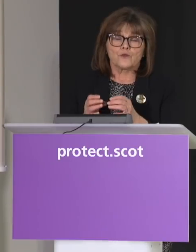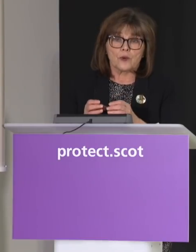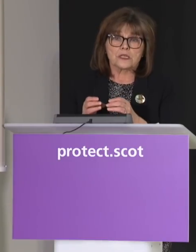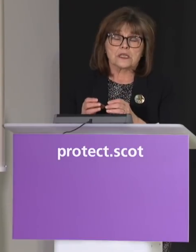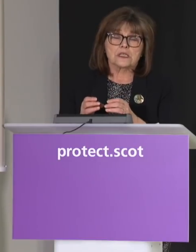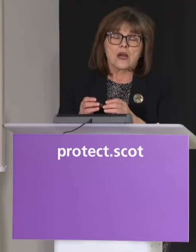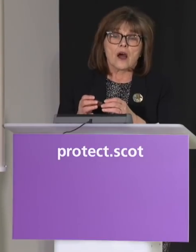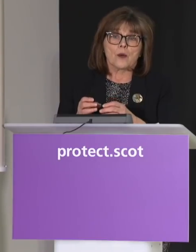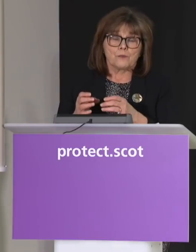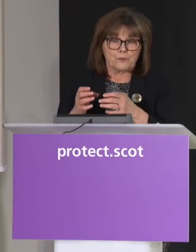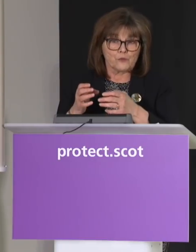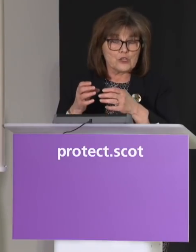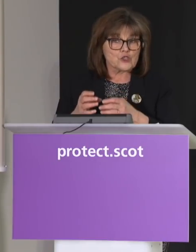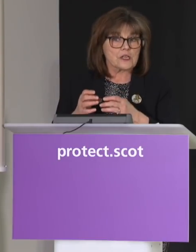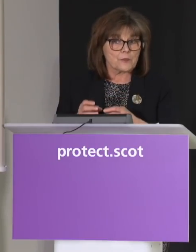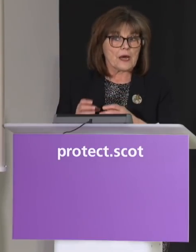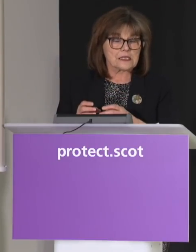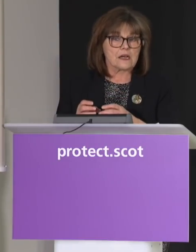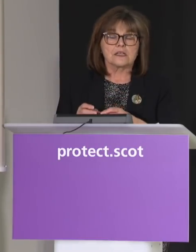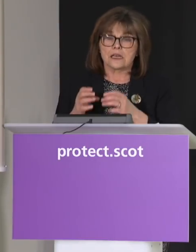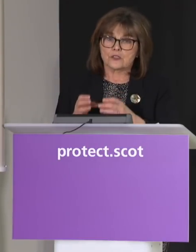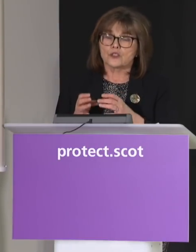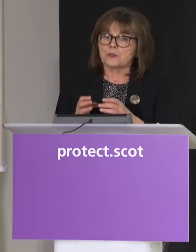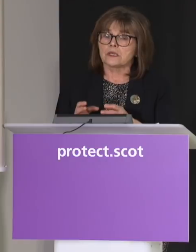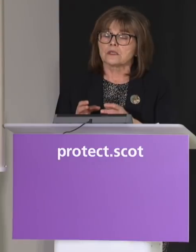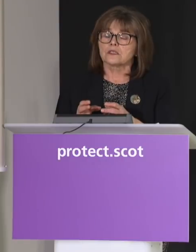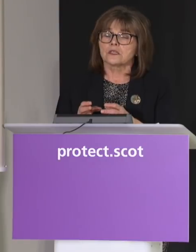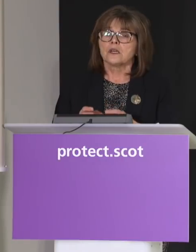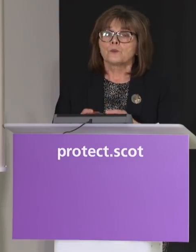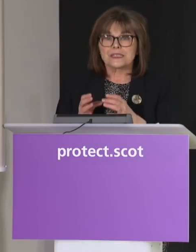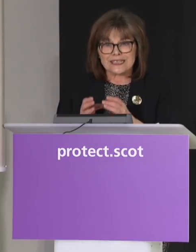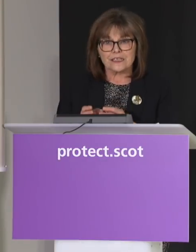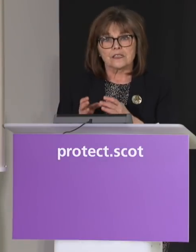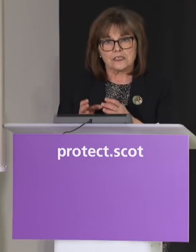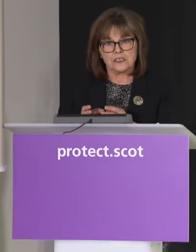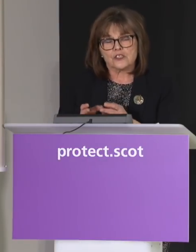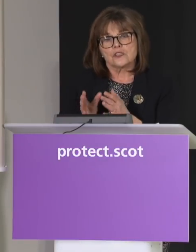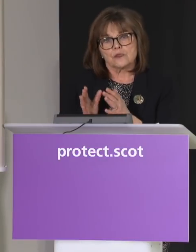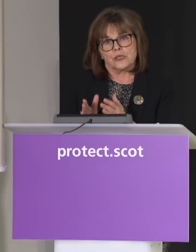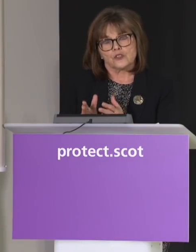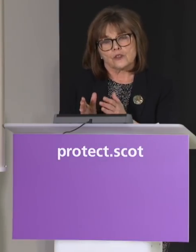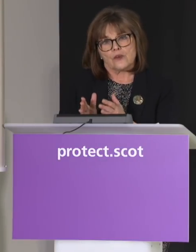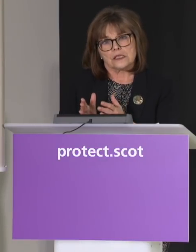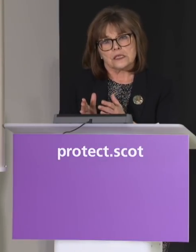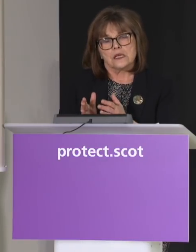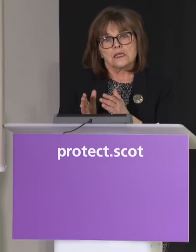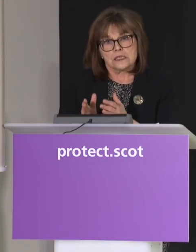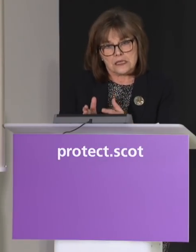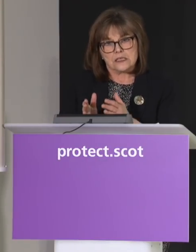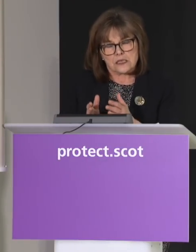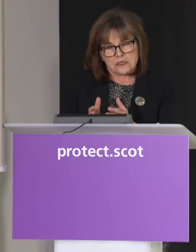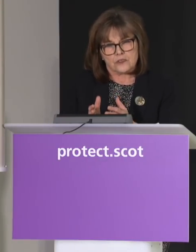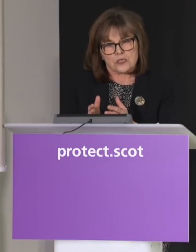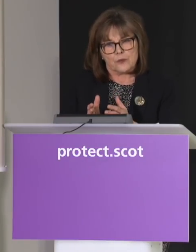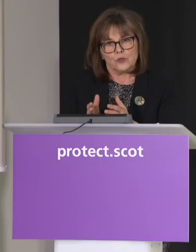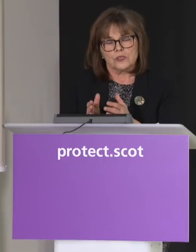hospital pharmacies are reducing the pack size. That's got to be done under particular conditions to make sure the vaccine